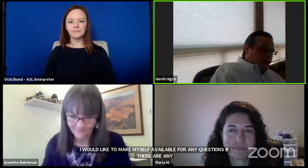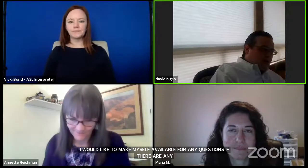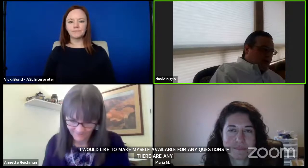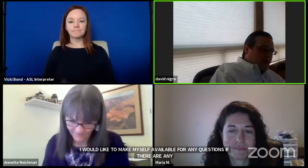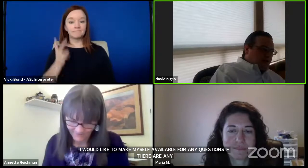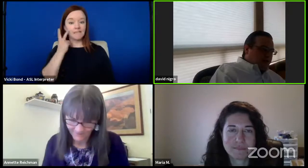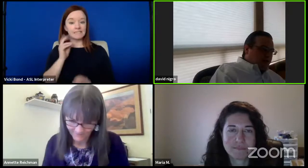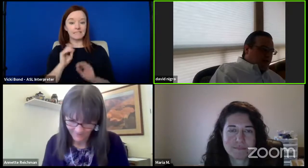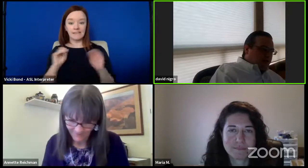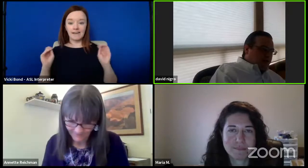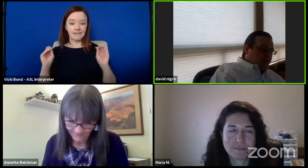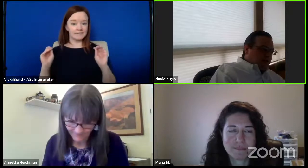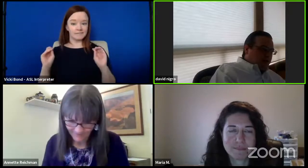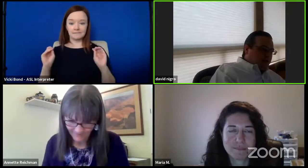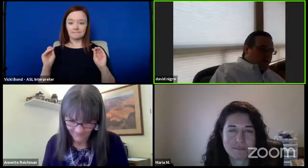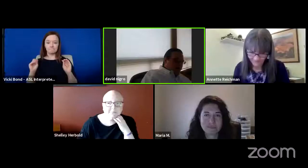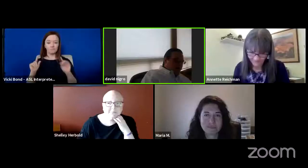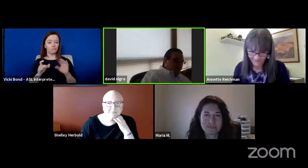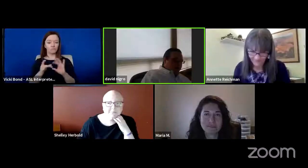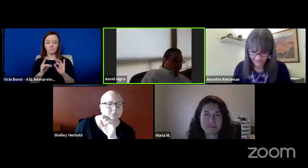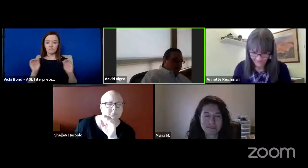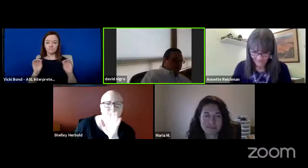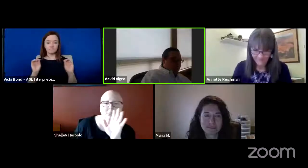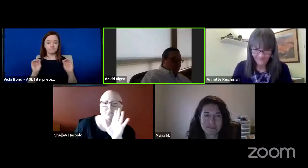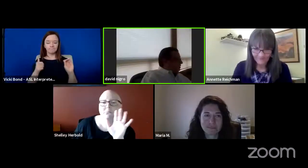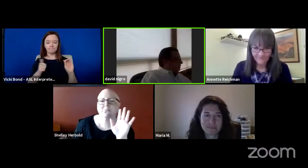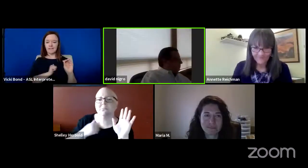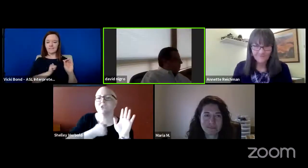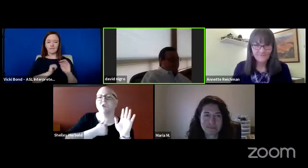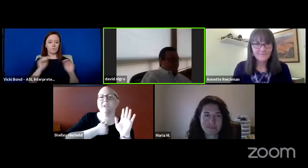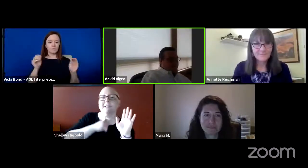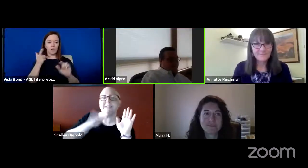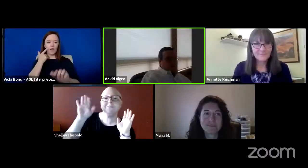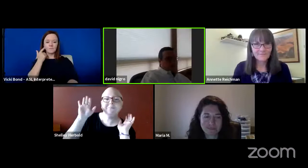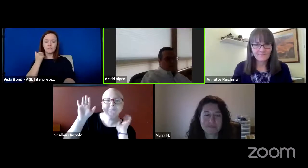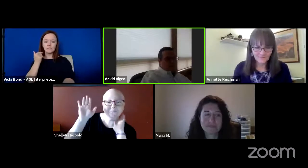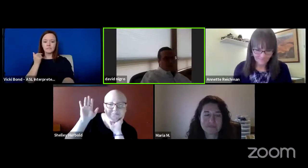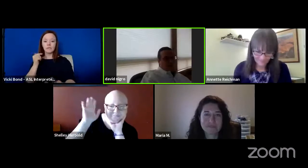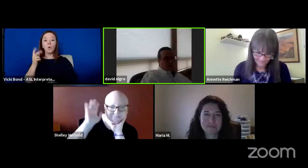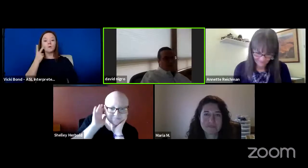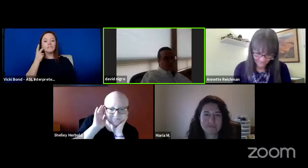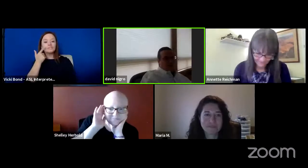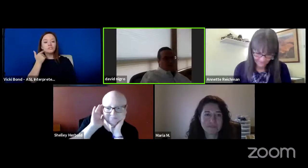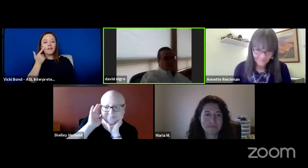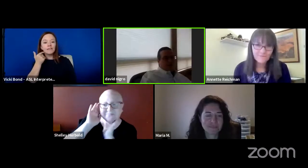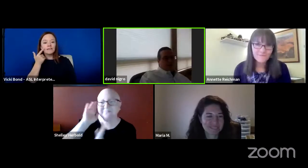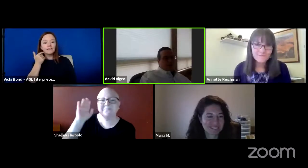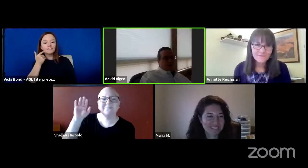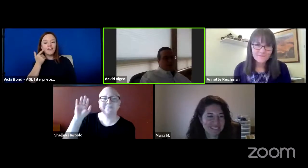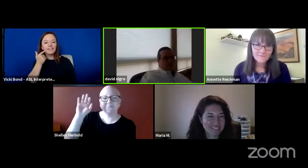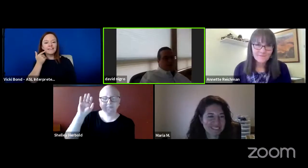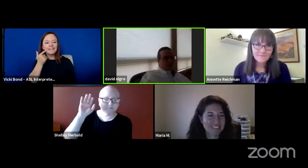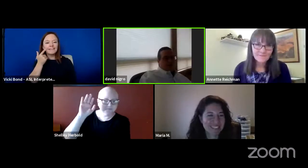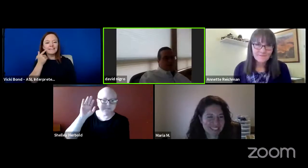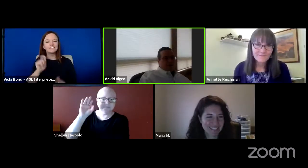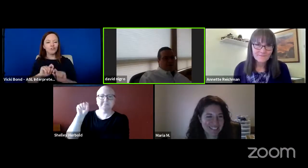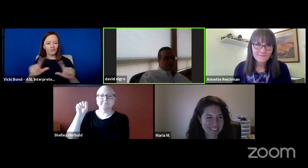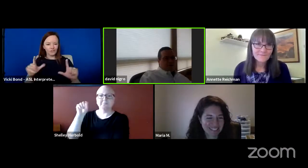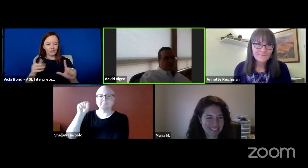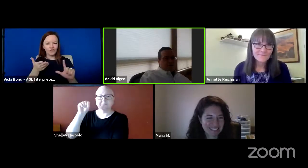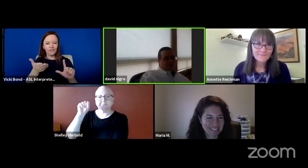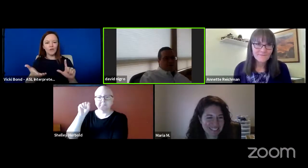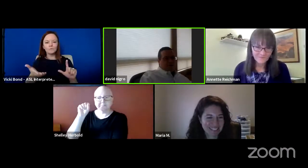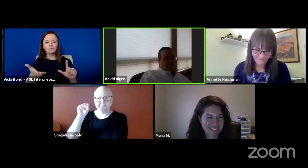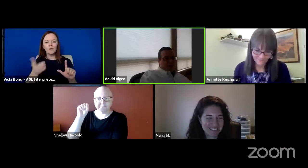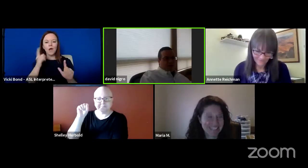Seeing none, I don't have any comments either. Ms. Murphy, thank you. Oh, I see Shelley. Shelley has started her video, so let's. I